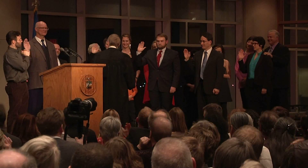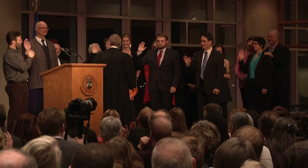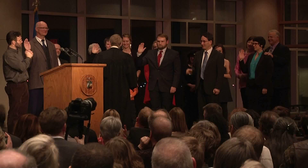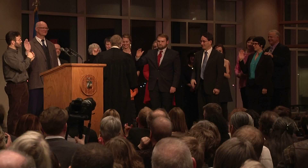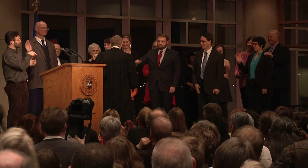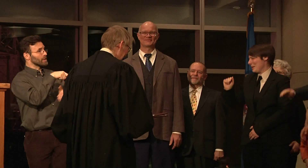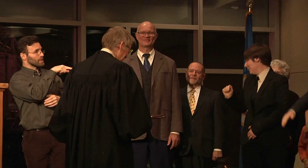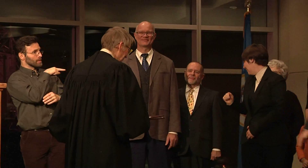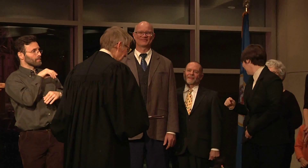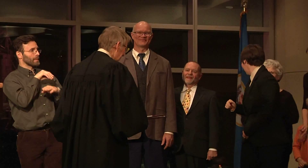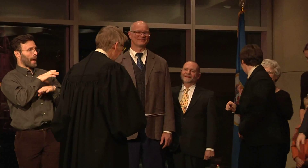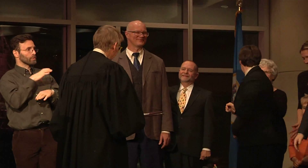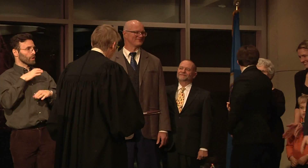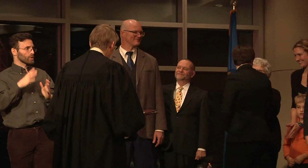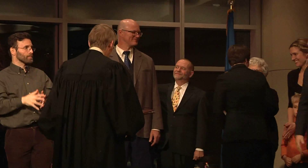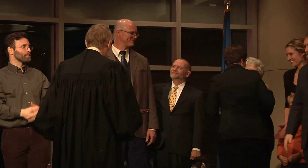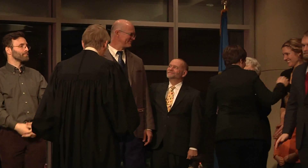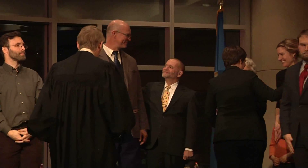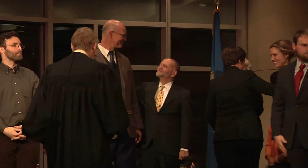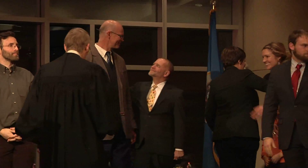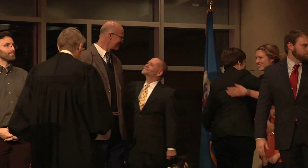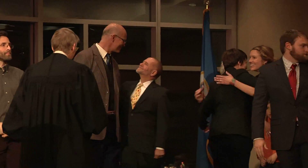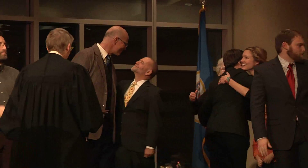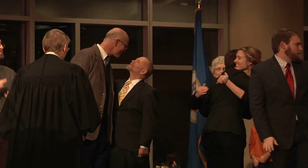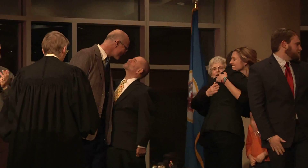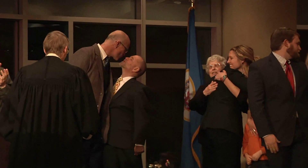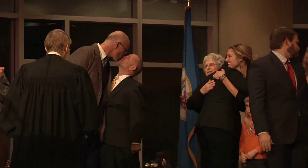Congratulations, counselors.